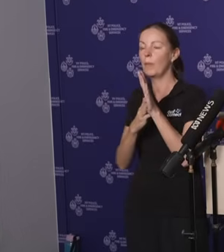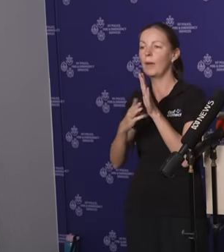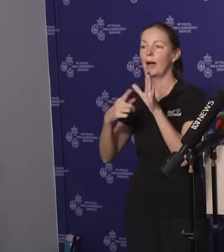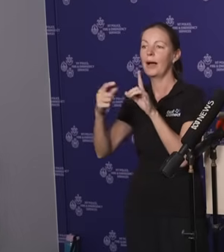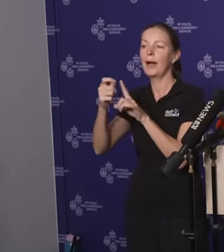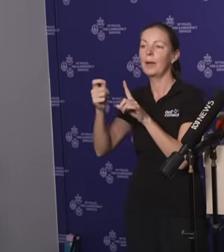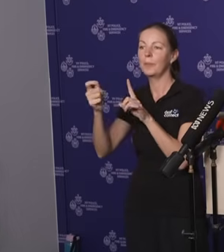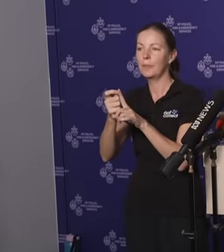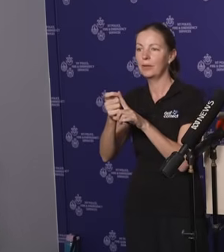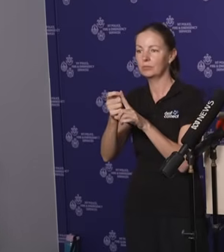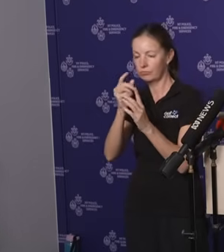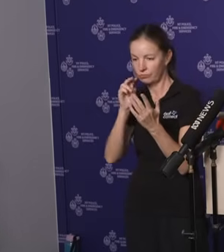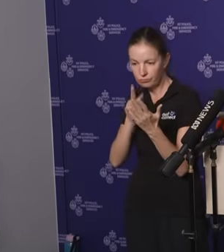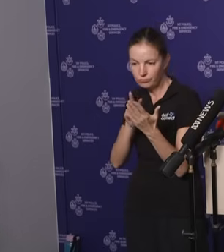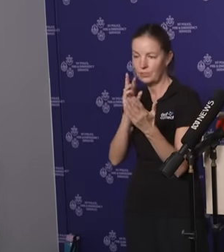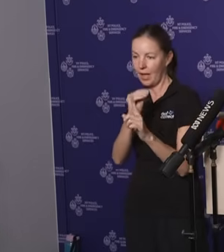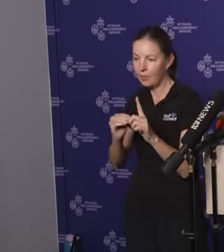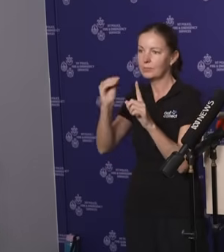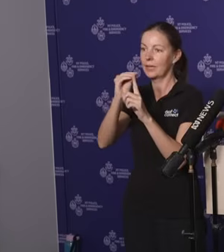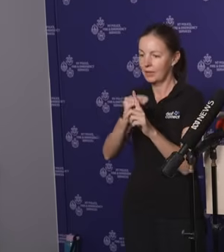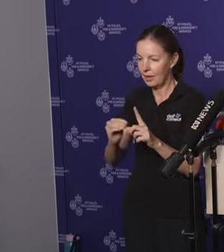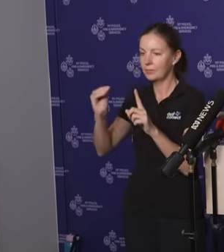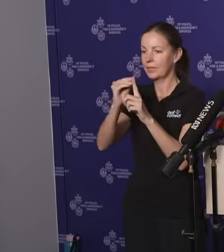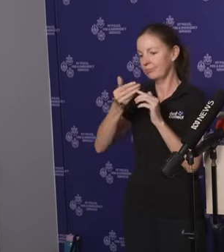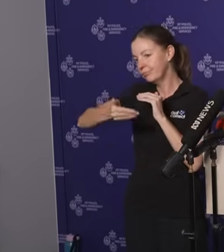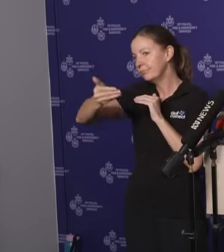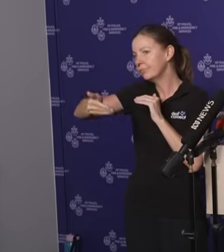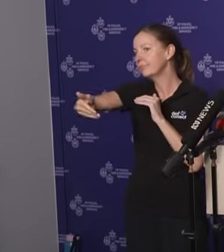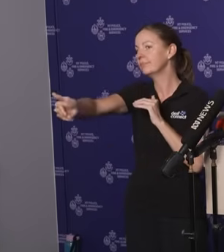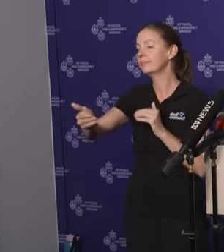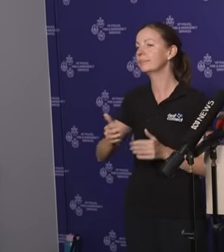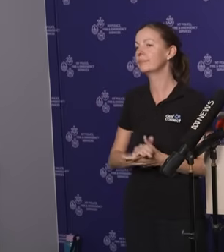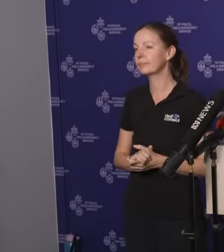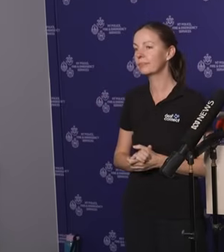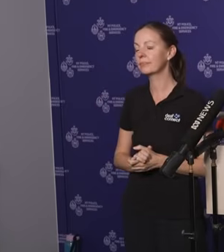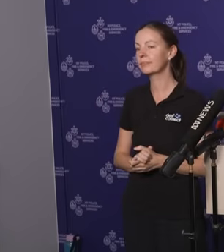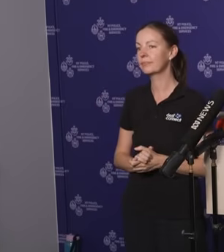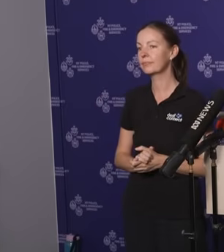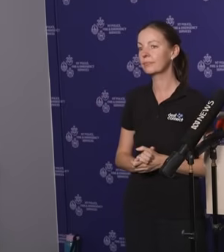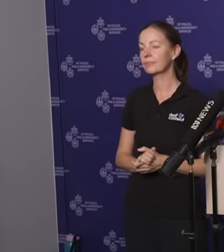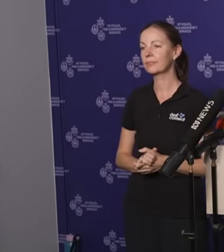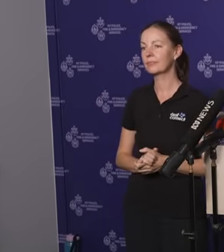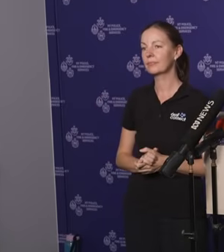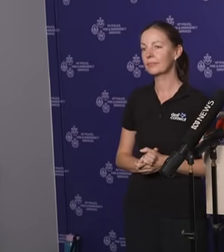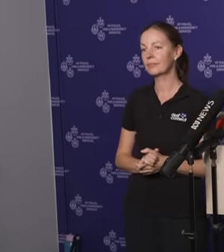kaja waram kapna ngamara kabra uplamuri kanuna ke BOM Bureau of Meteorology urara